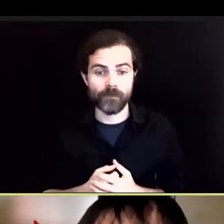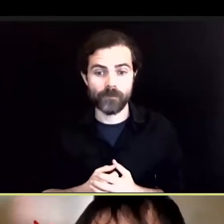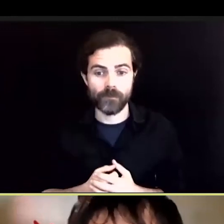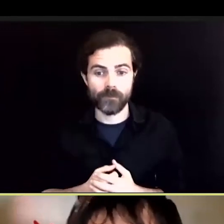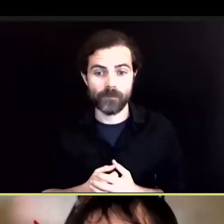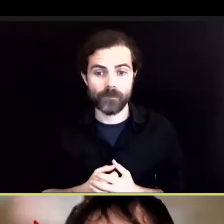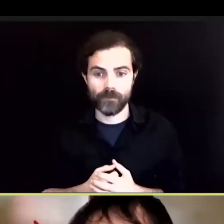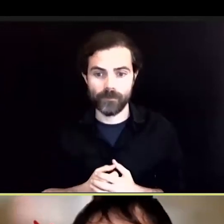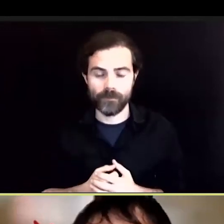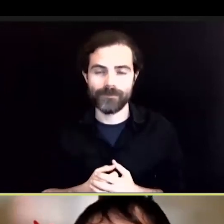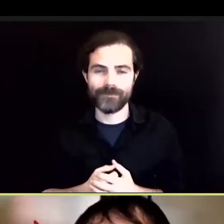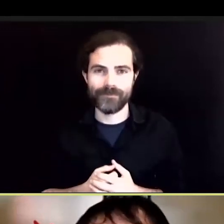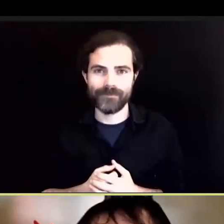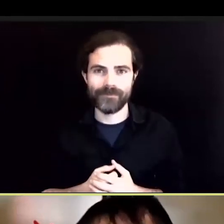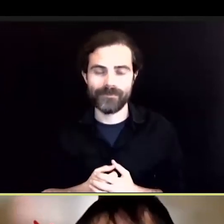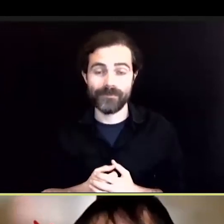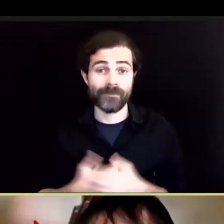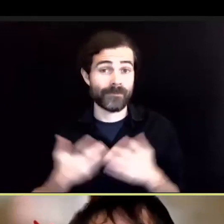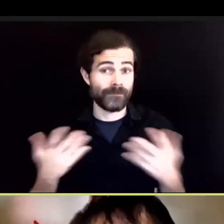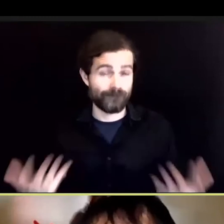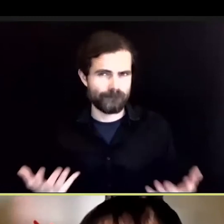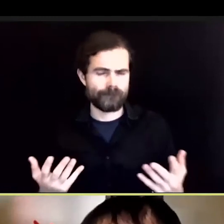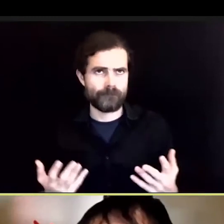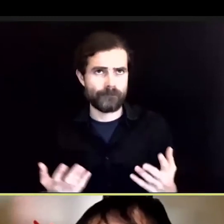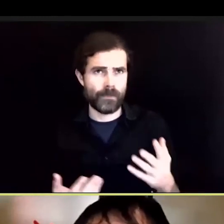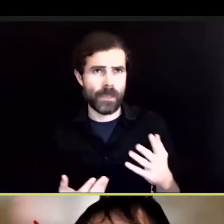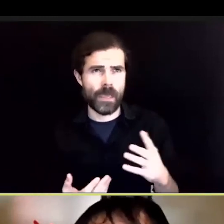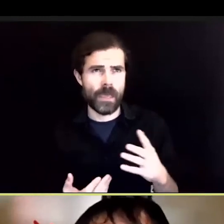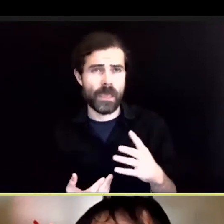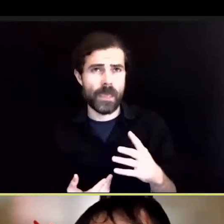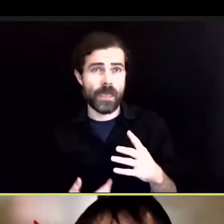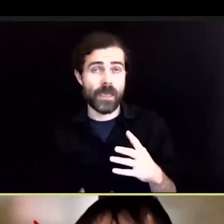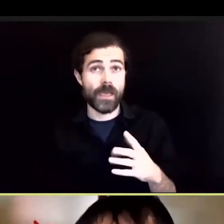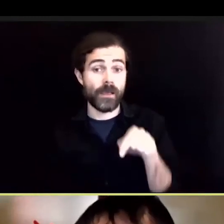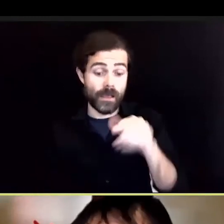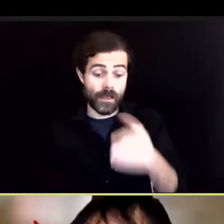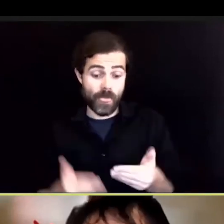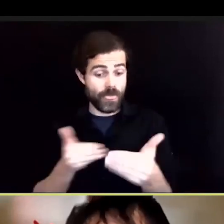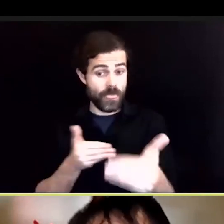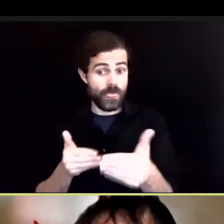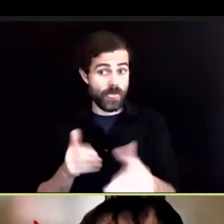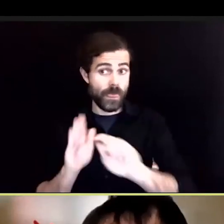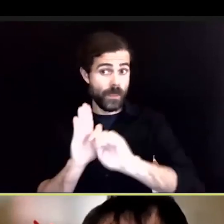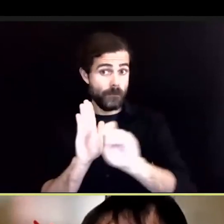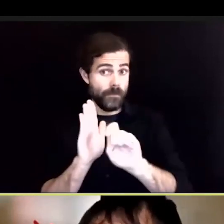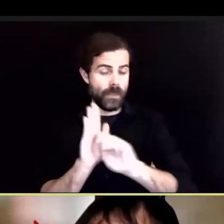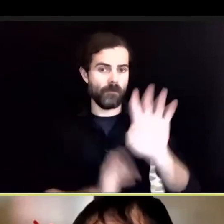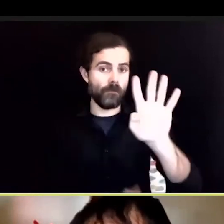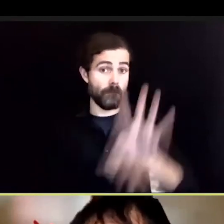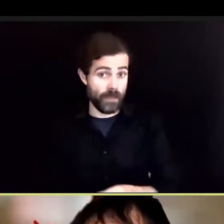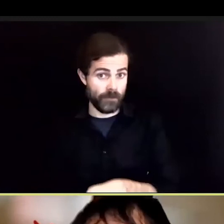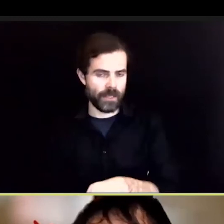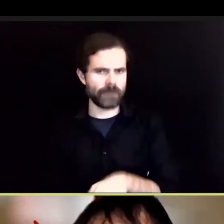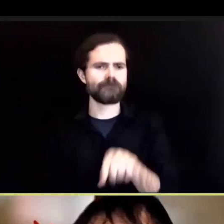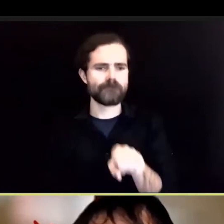topics. Then in April 19, there will be a workshop about telework,